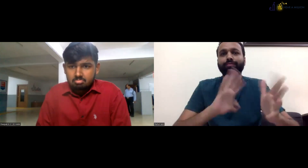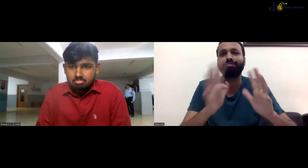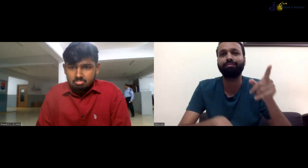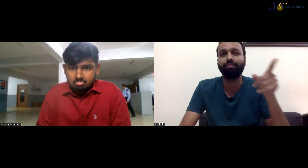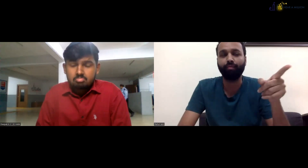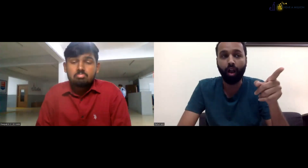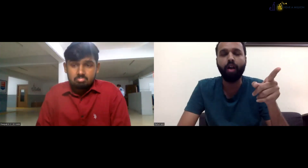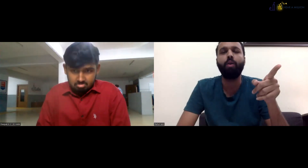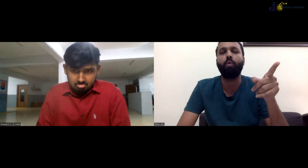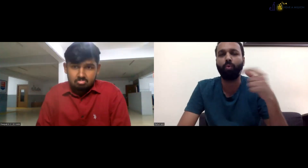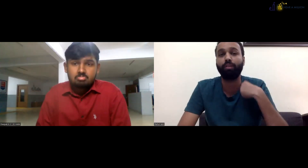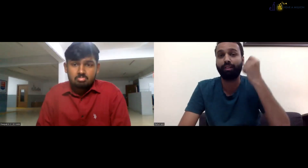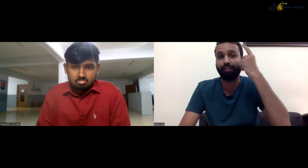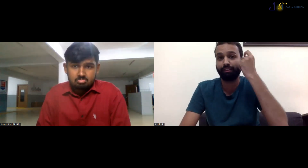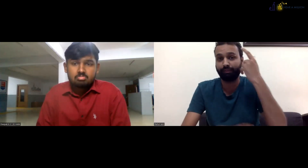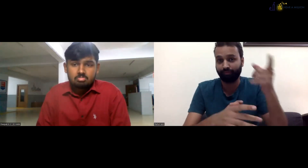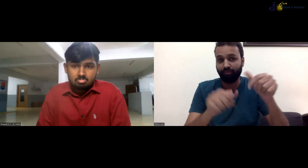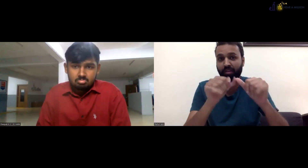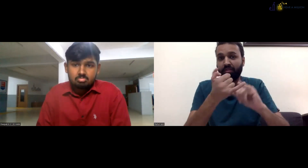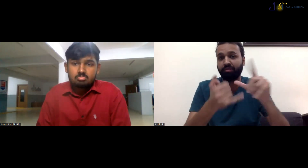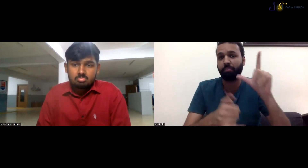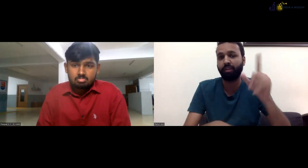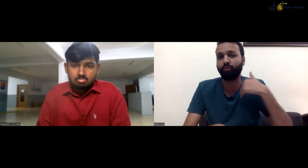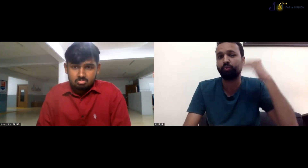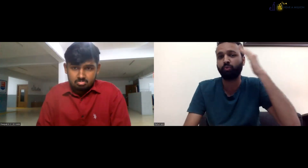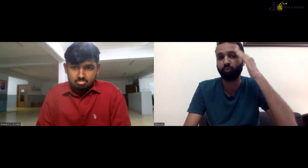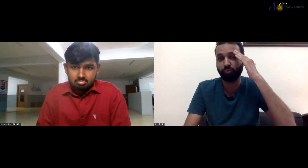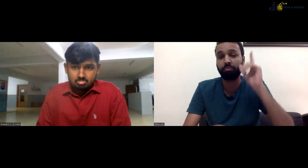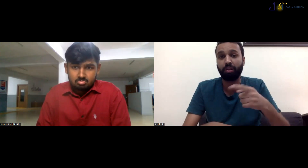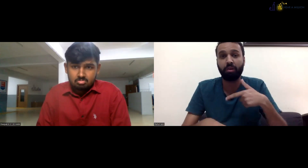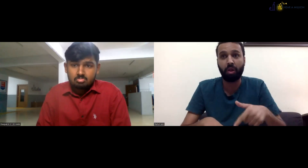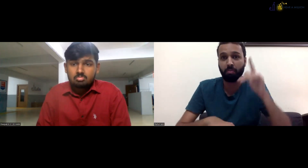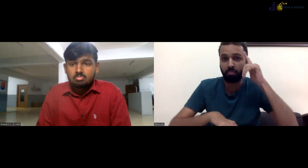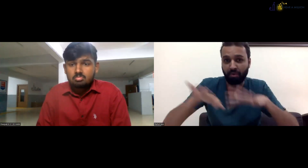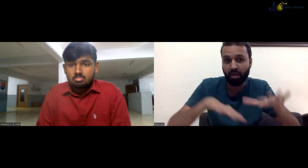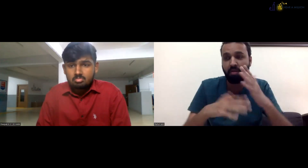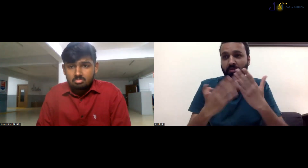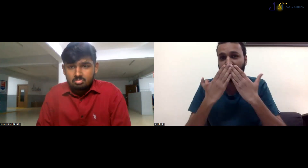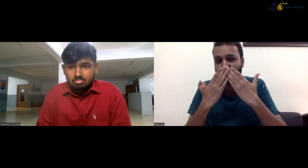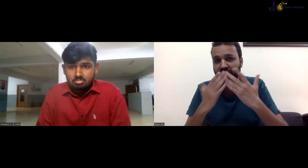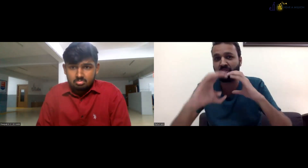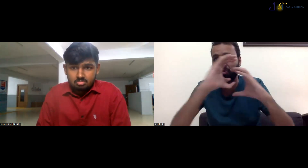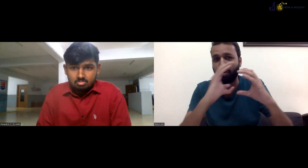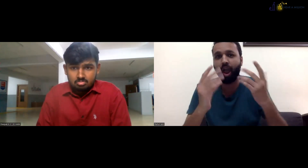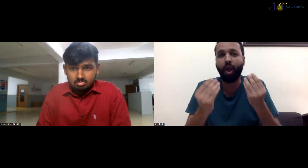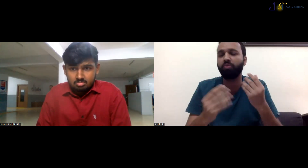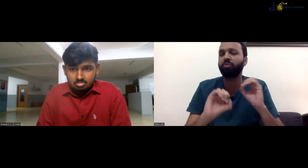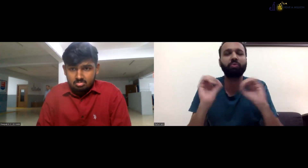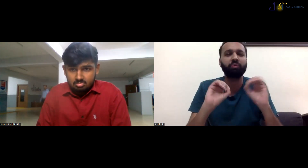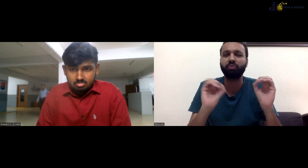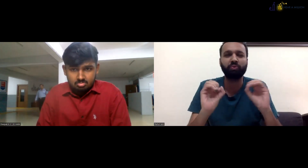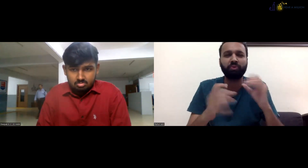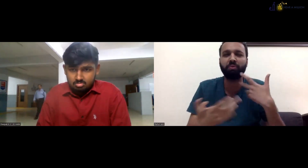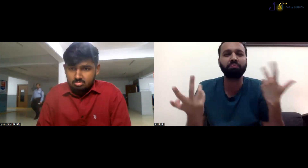But they were, mostly uh, communicating in American Sign Language. So I think